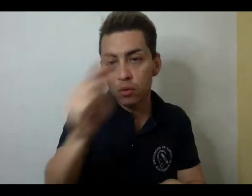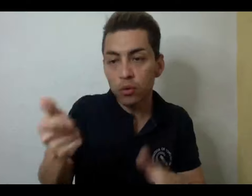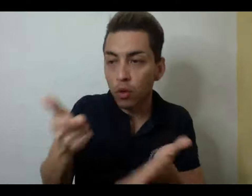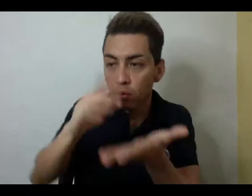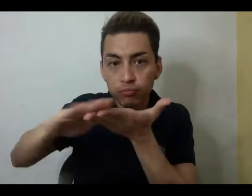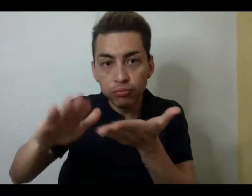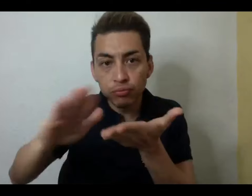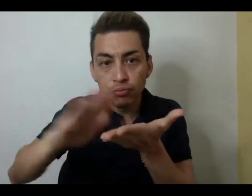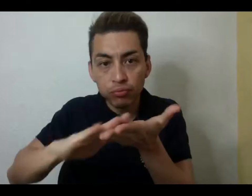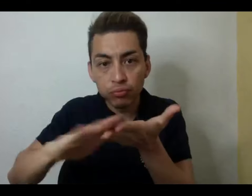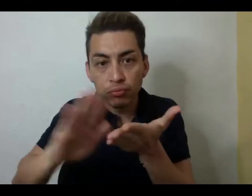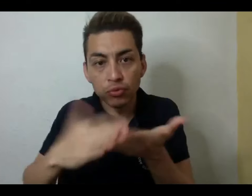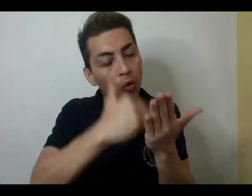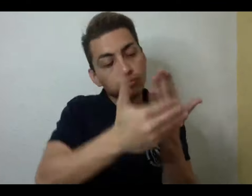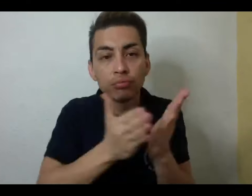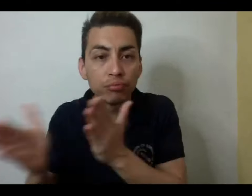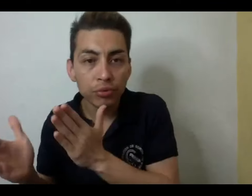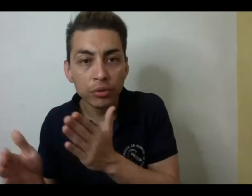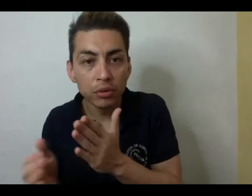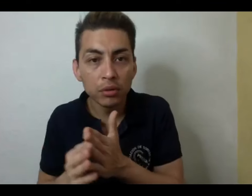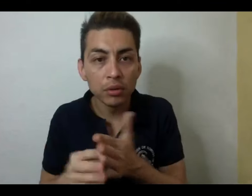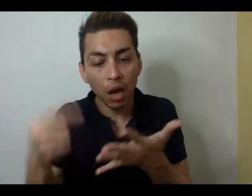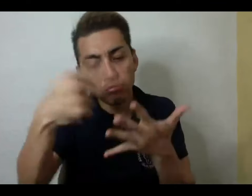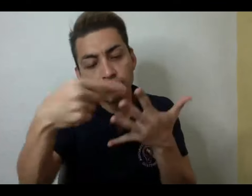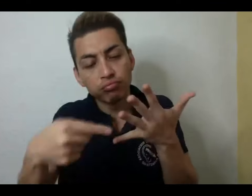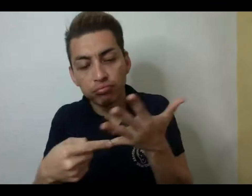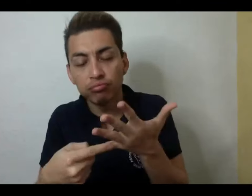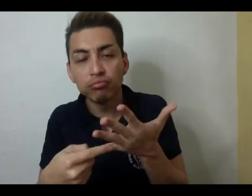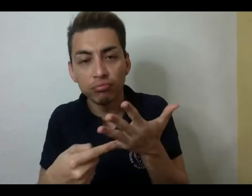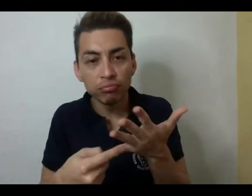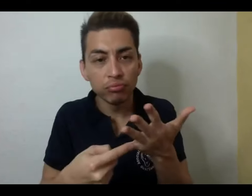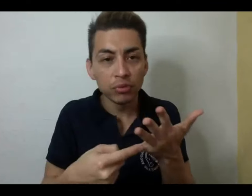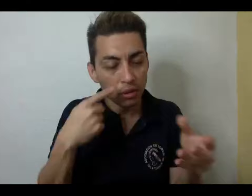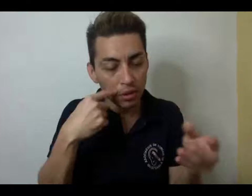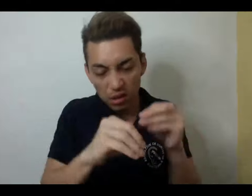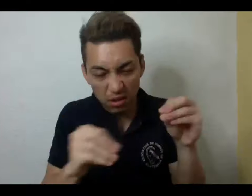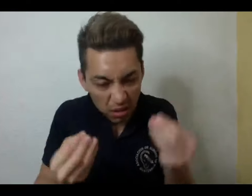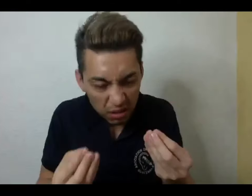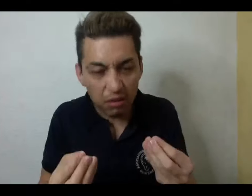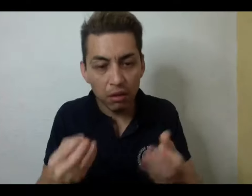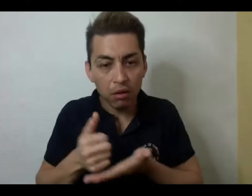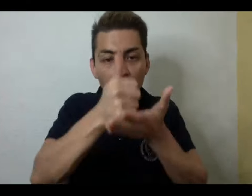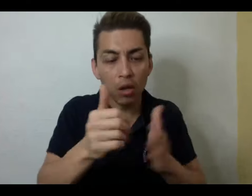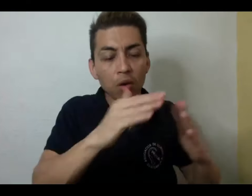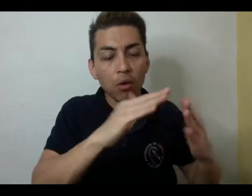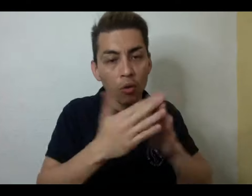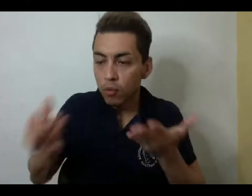materials, teachers, learning environments, and the contributions of communities, parents, and